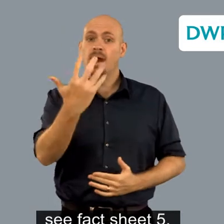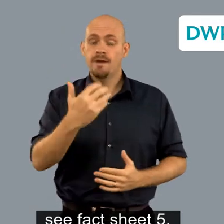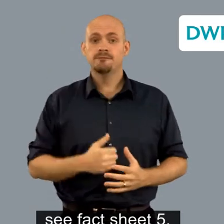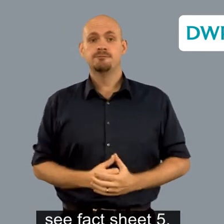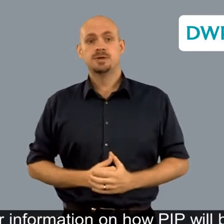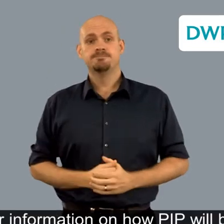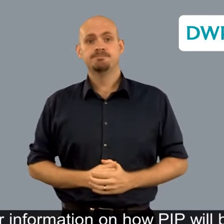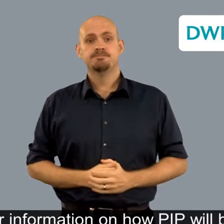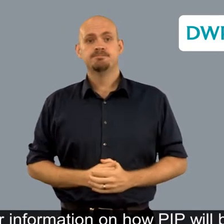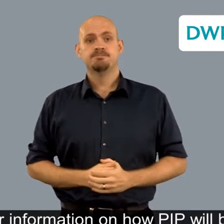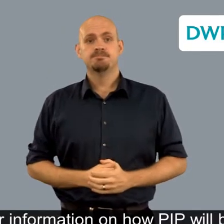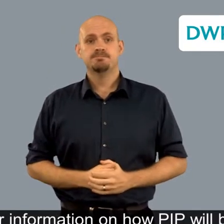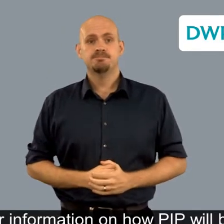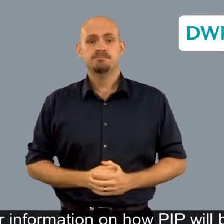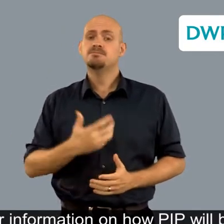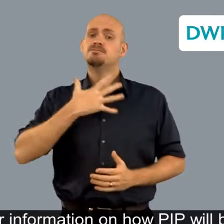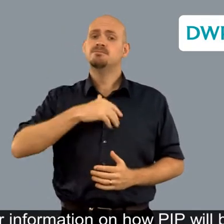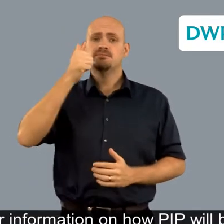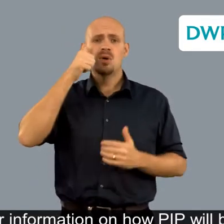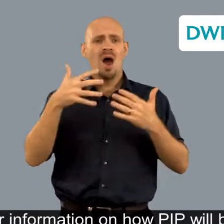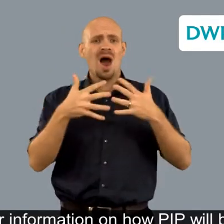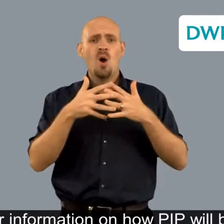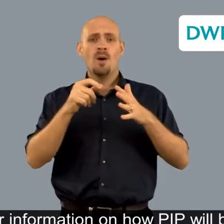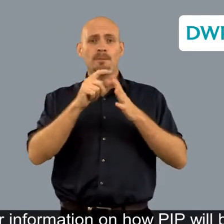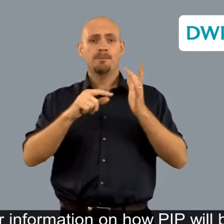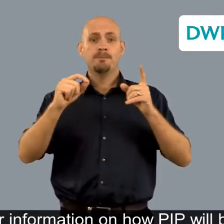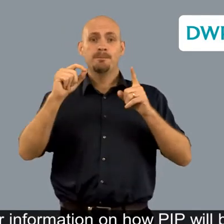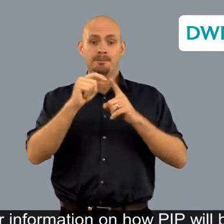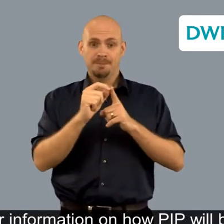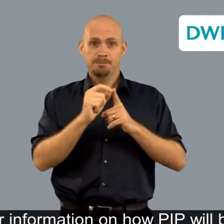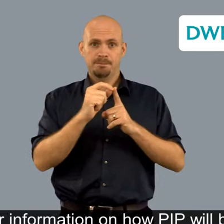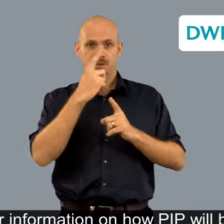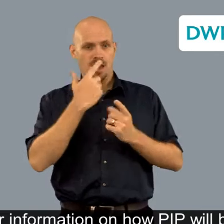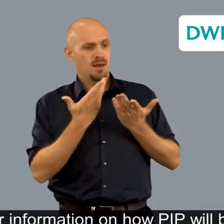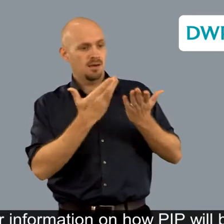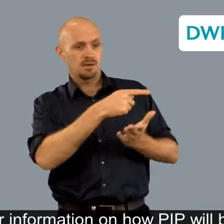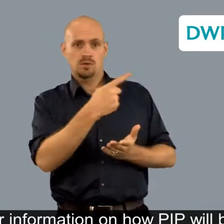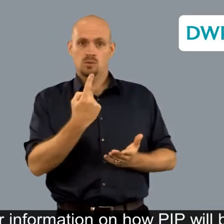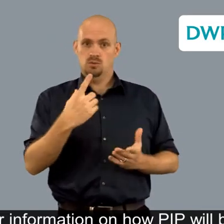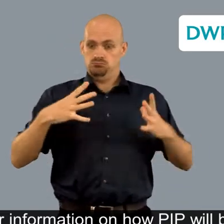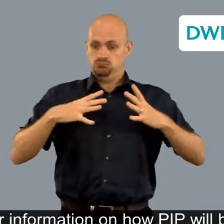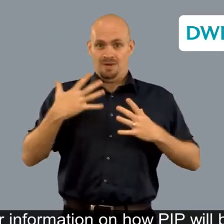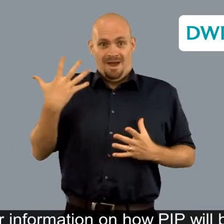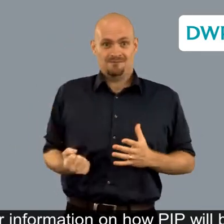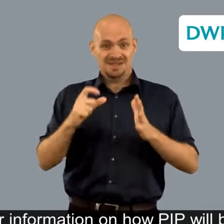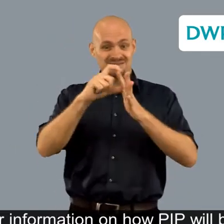5. For information on how PIP will be introduced for existing DLA